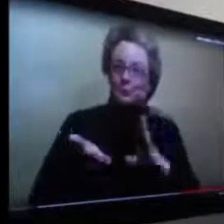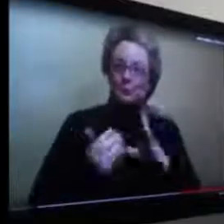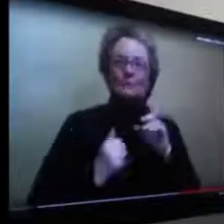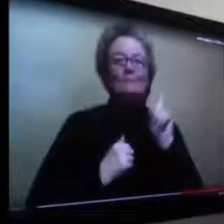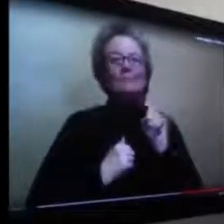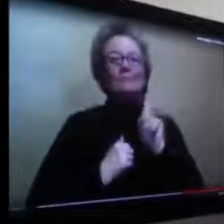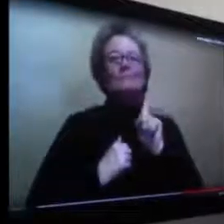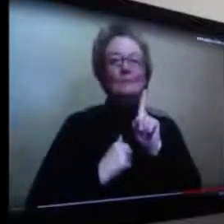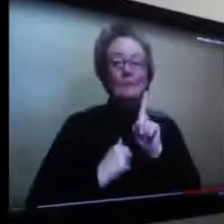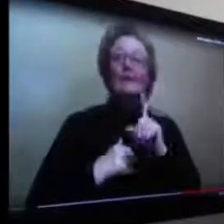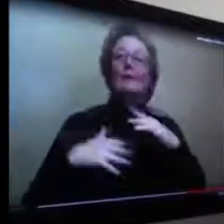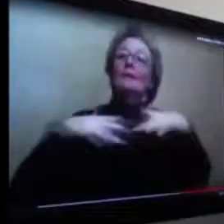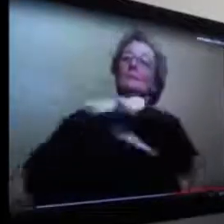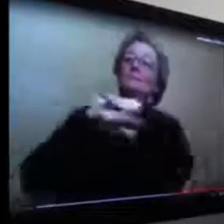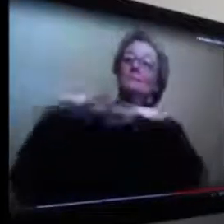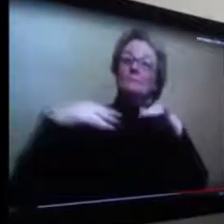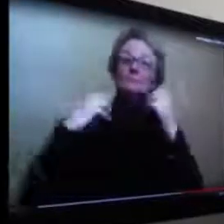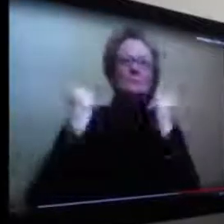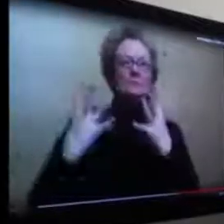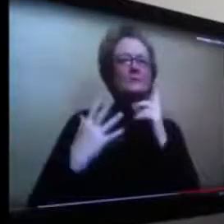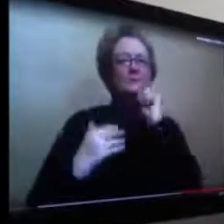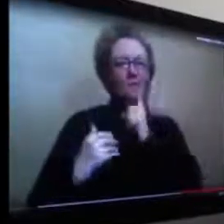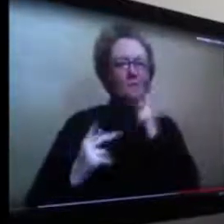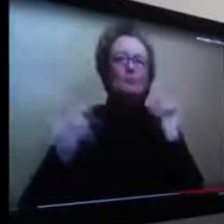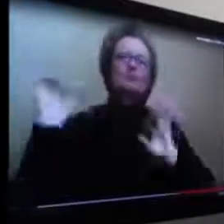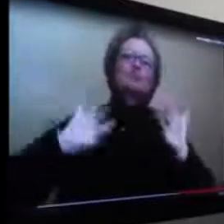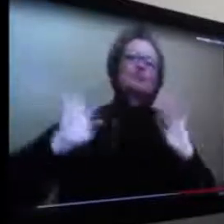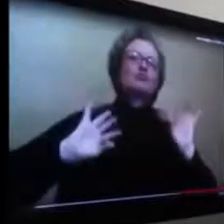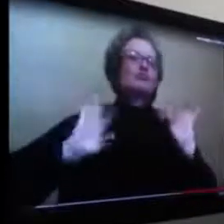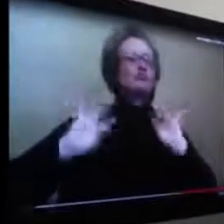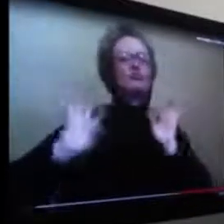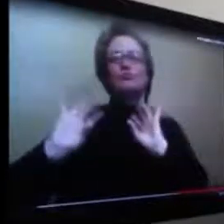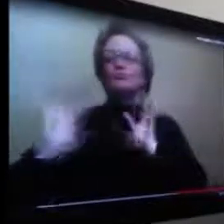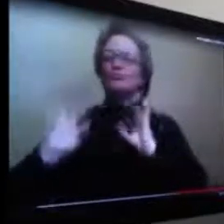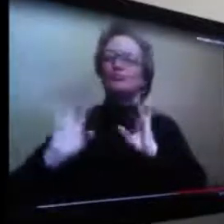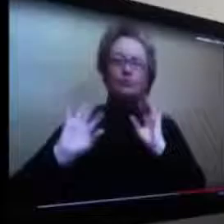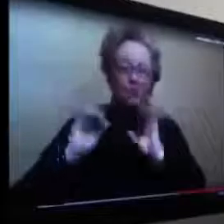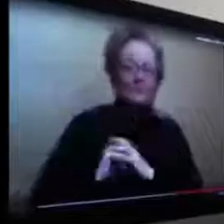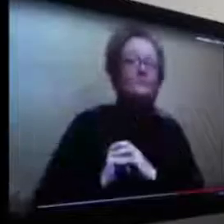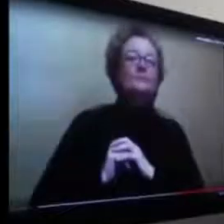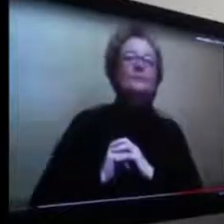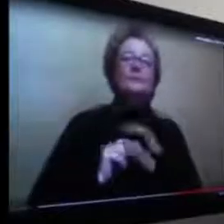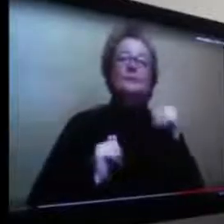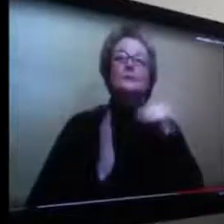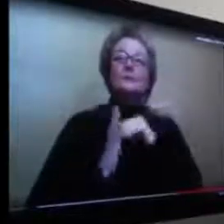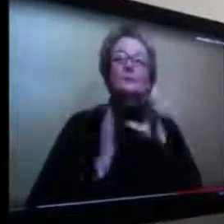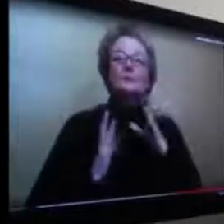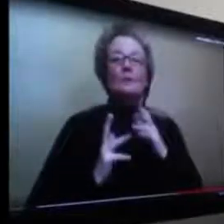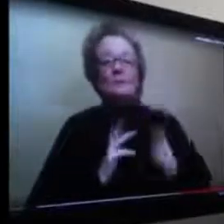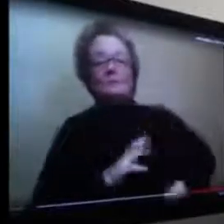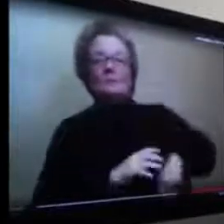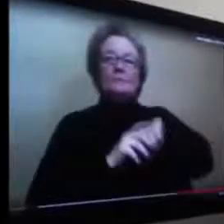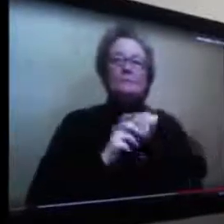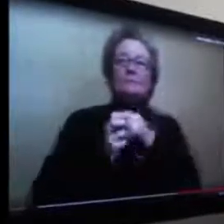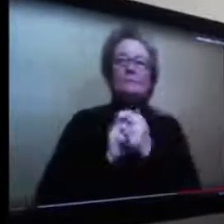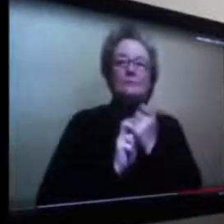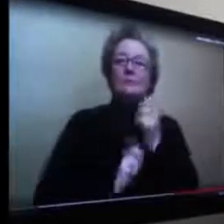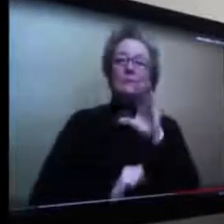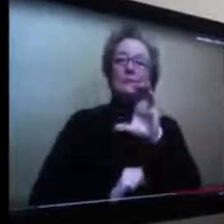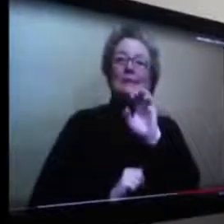post-secondary institution, and a student's coming down the hallway, and there's lots of people chatting, and the one student takes